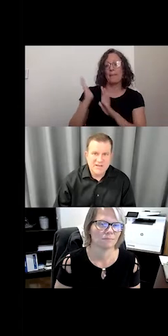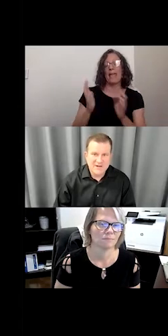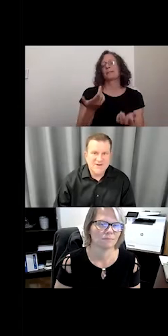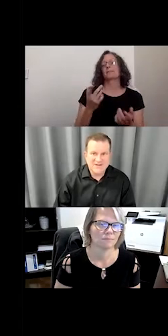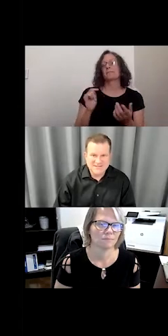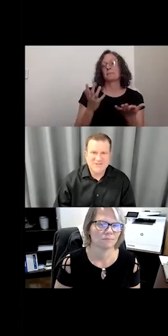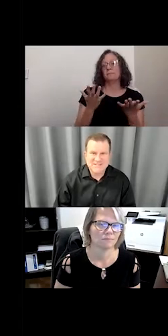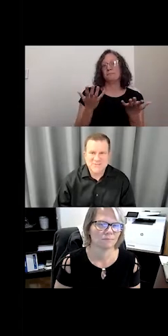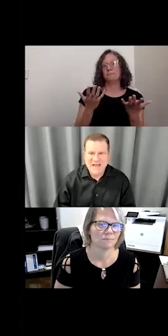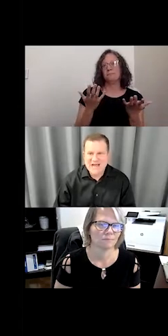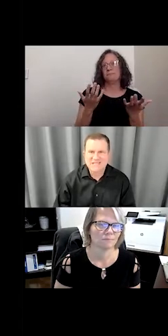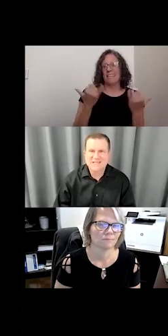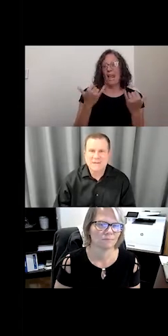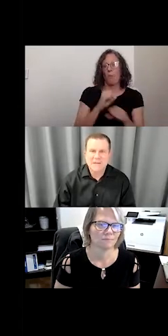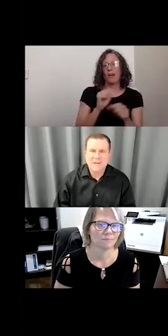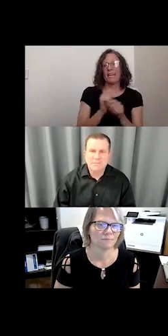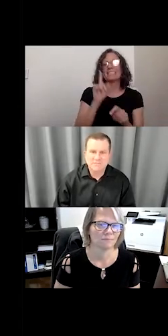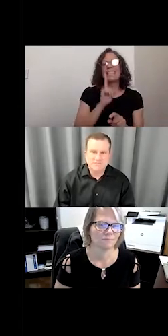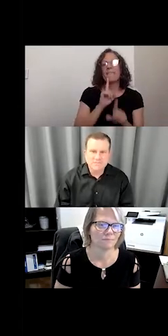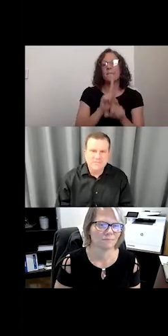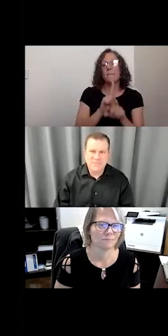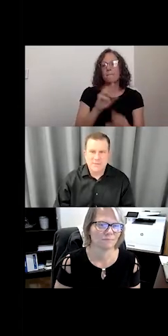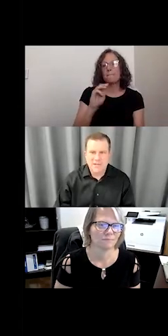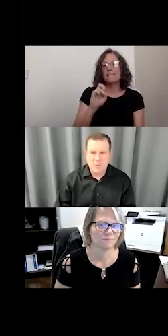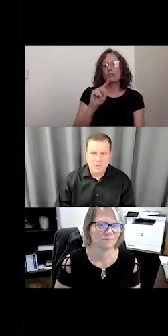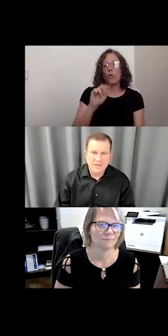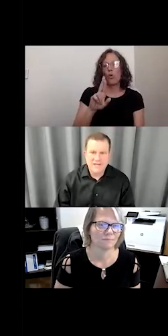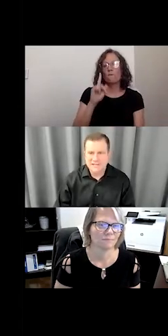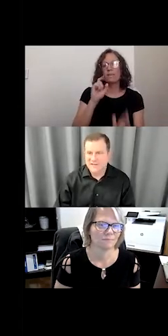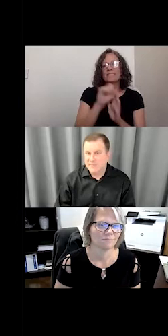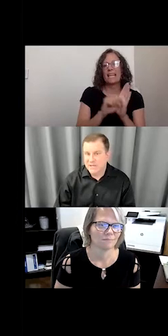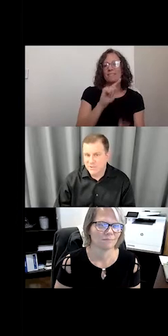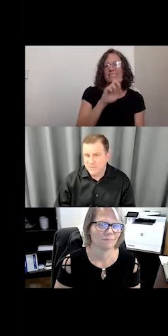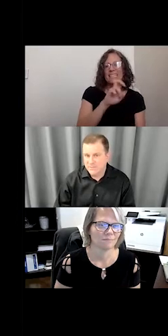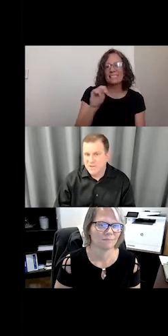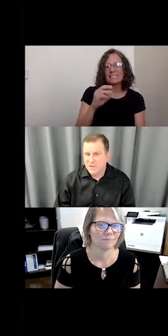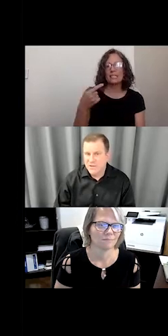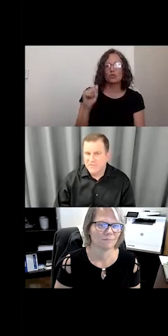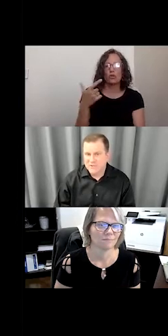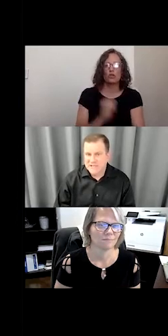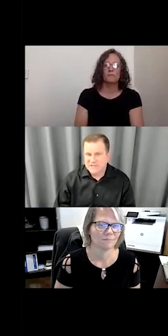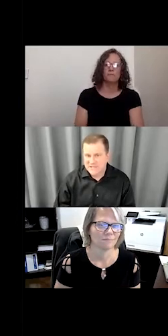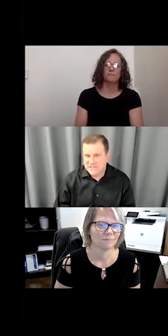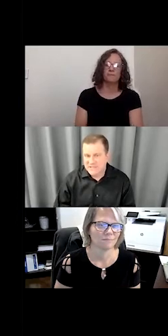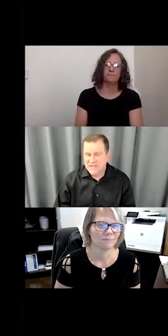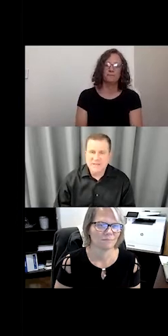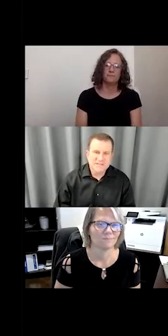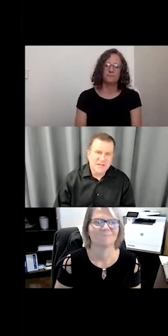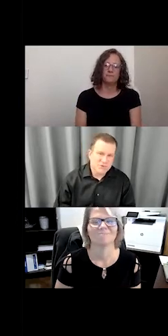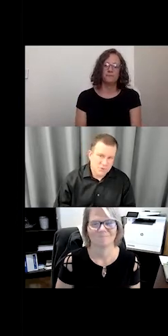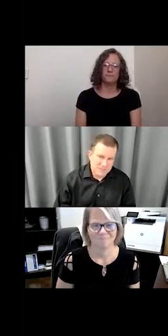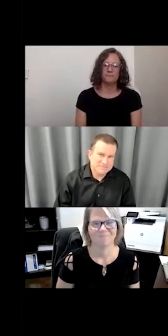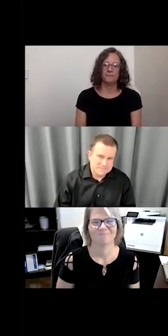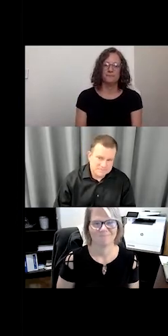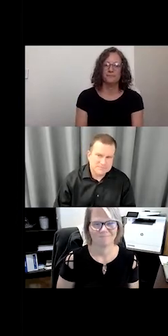you may have been our customers in the past. I'm now working as a deaf mentor for the state of Tennessee and the state